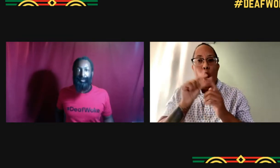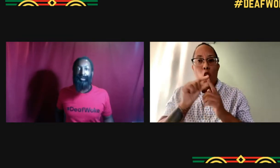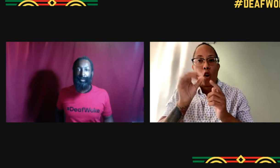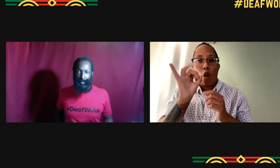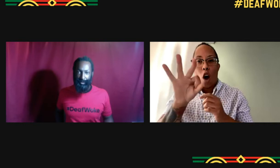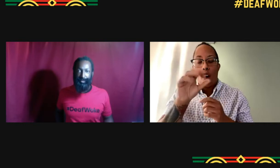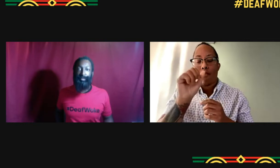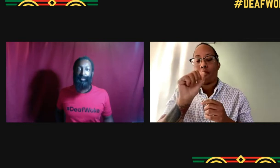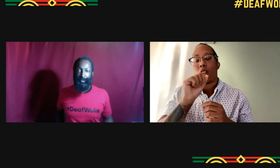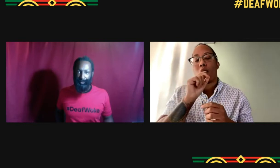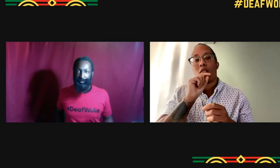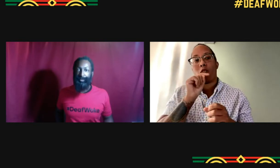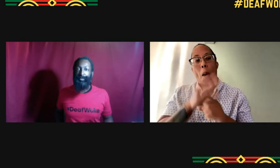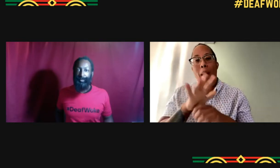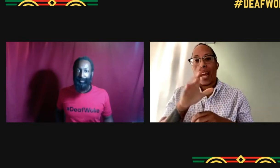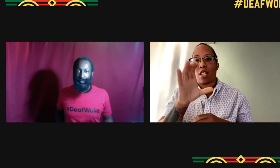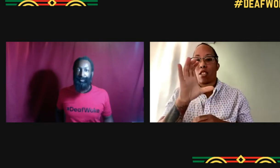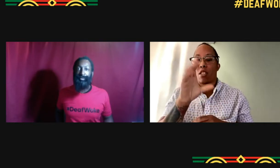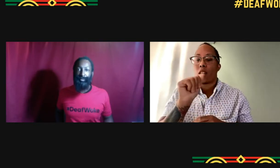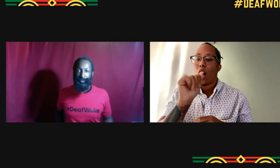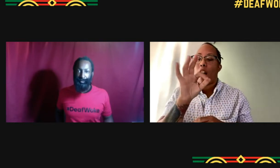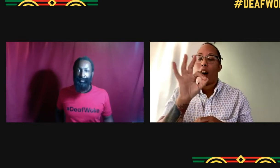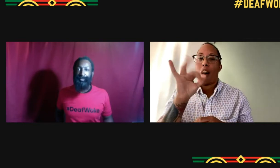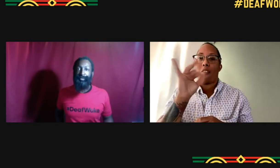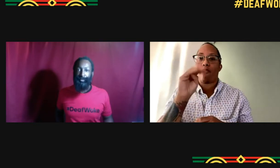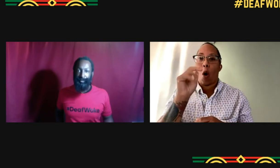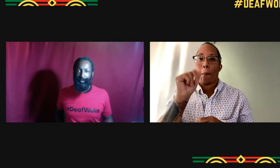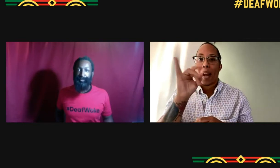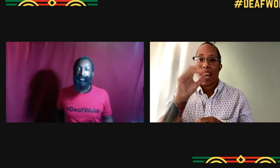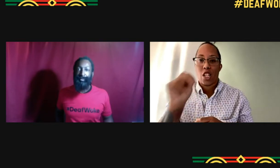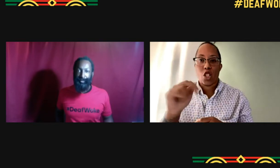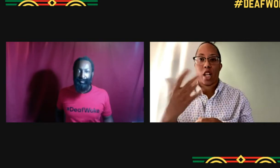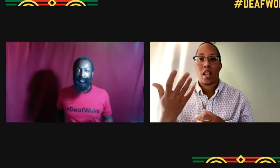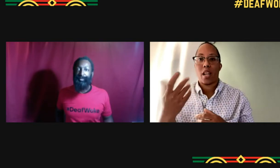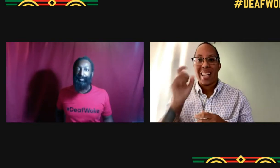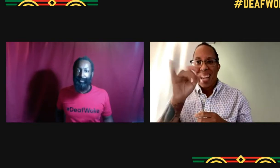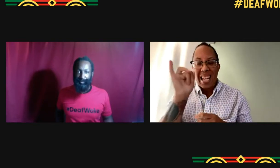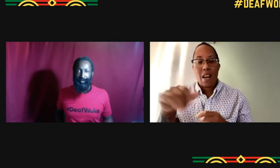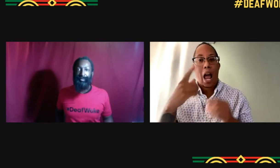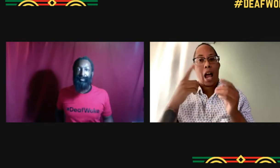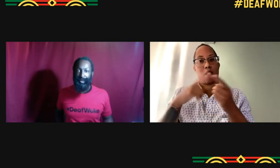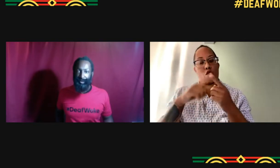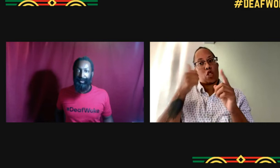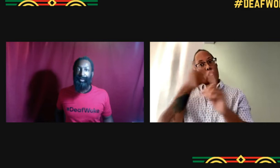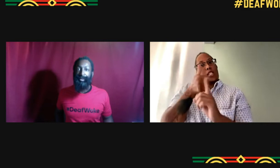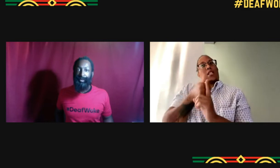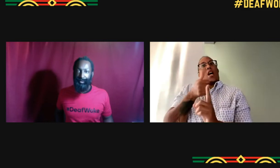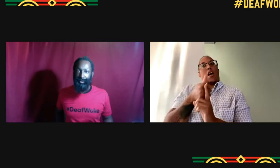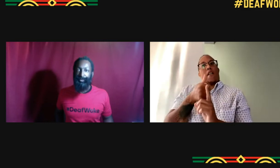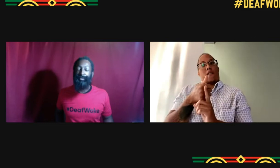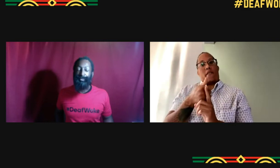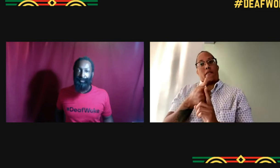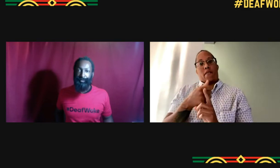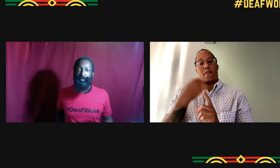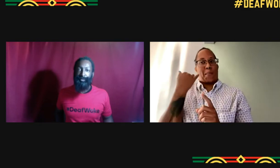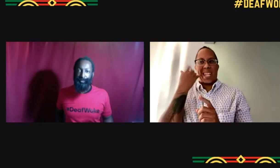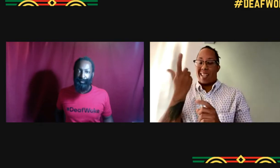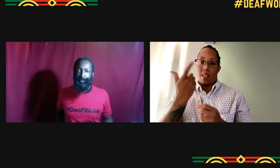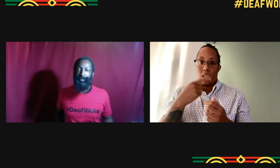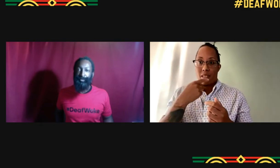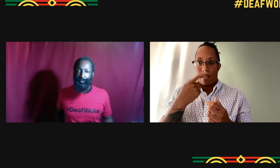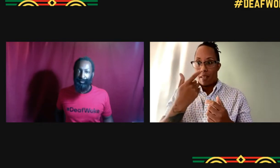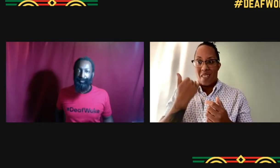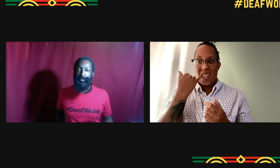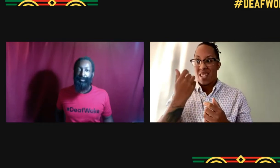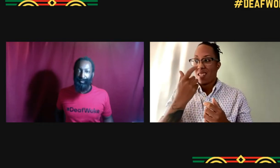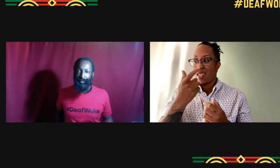You need those words of affirmation. You need that. You need that for